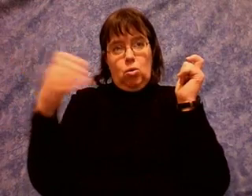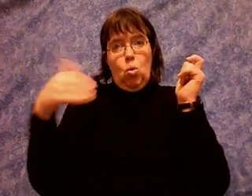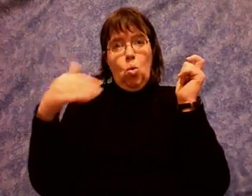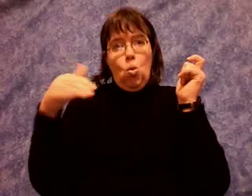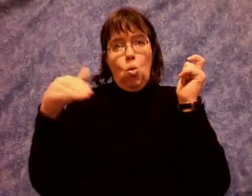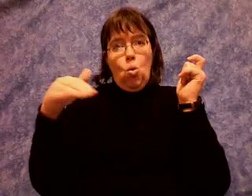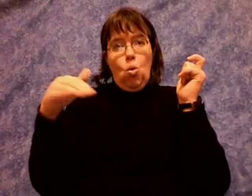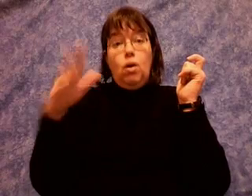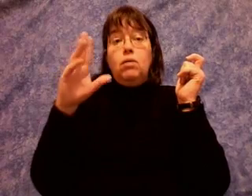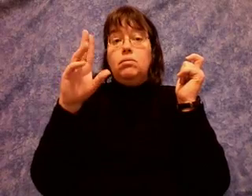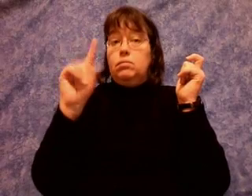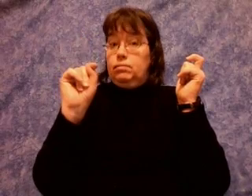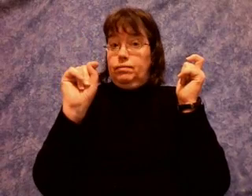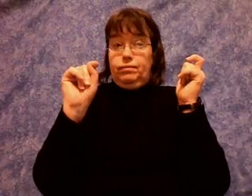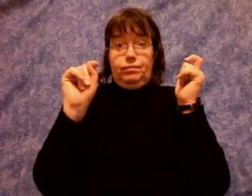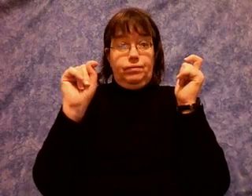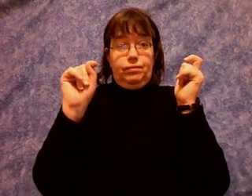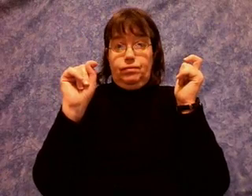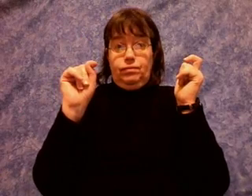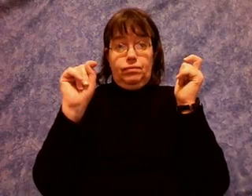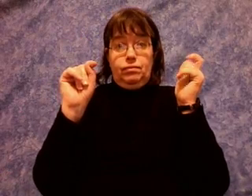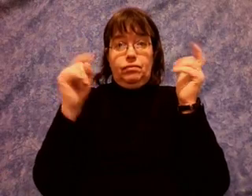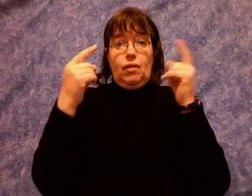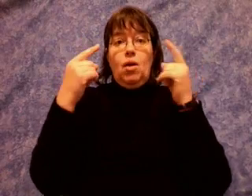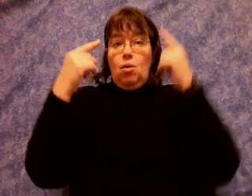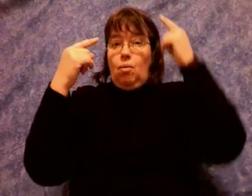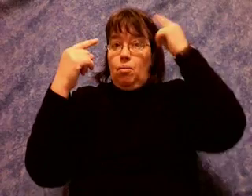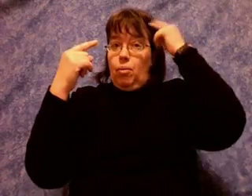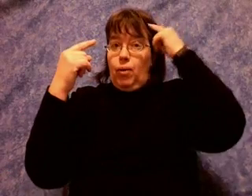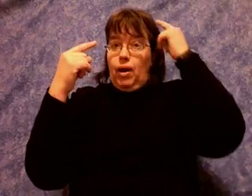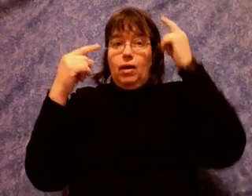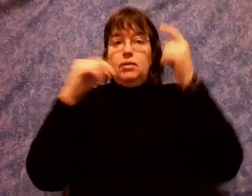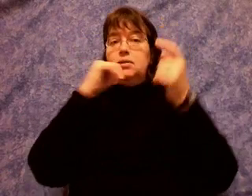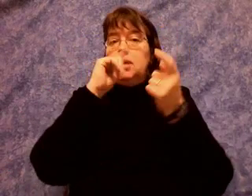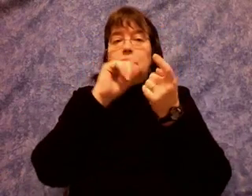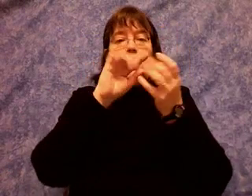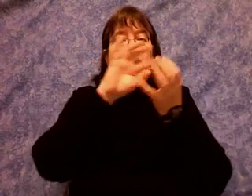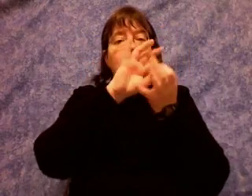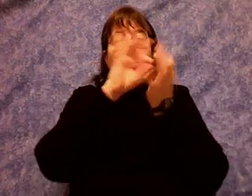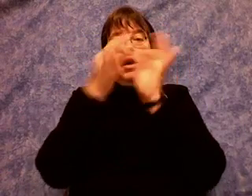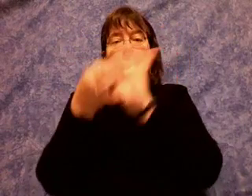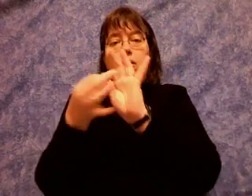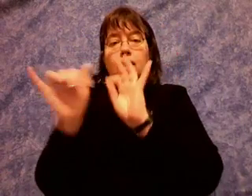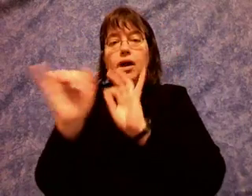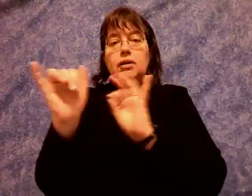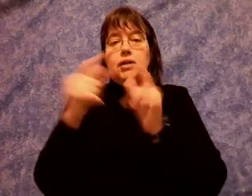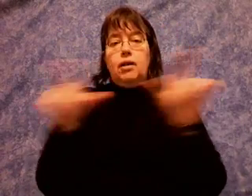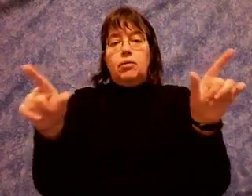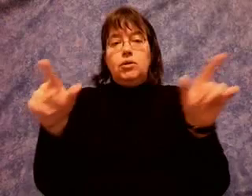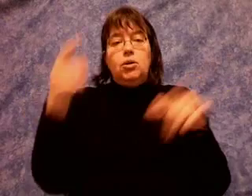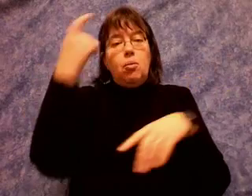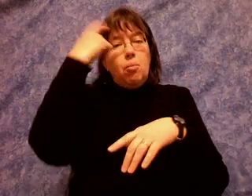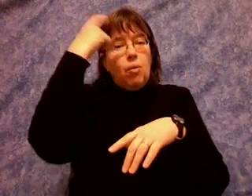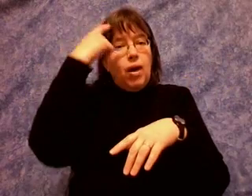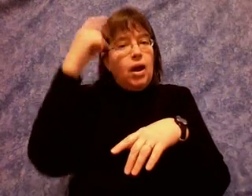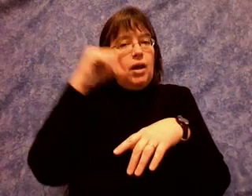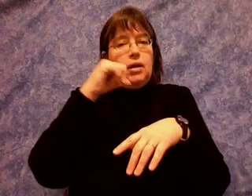That's really fast. But even though it comes in your eyes, your brain doesn't interpret it as